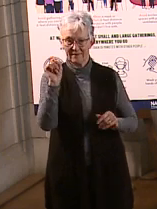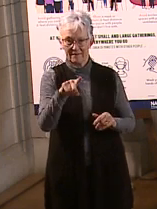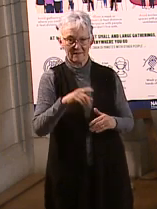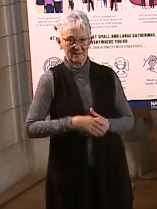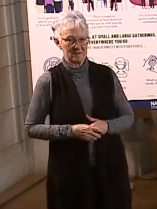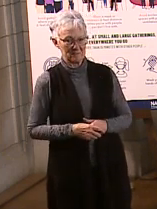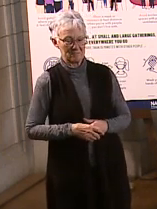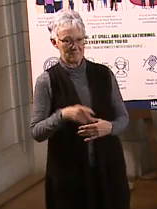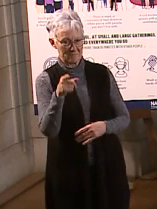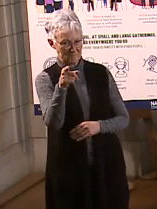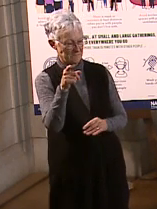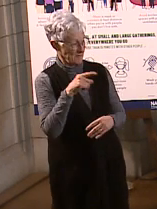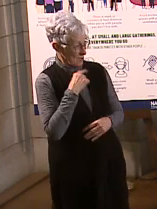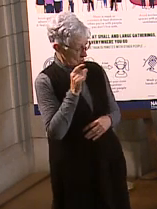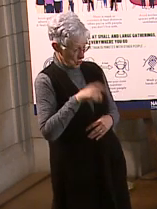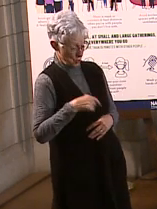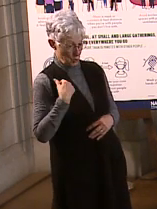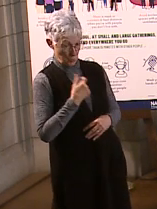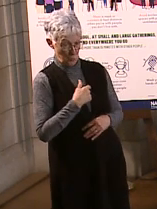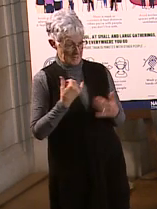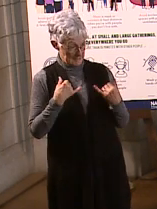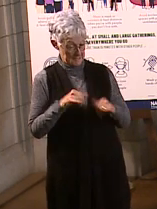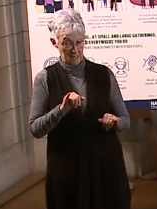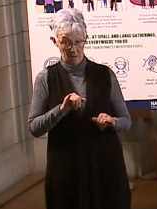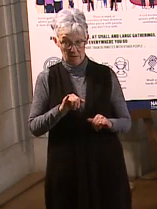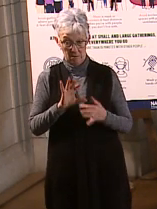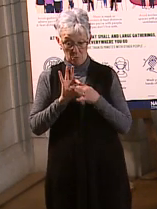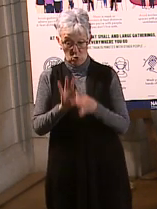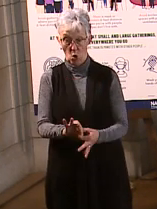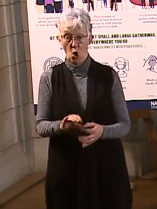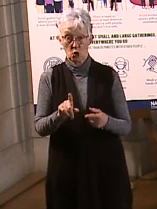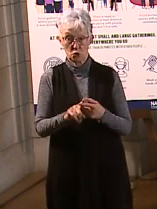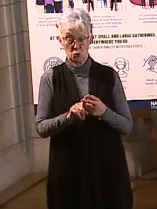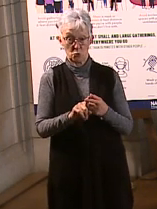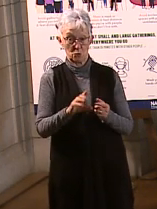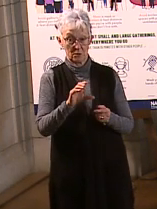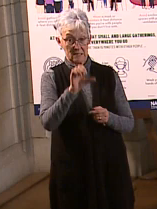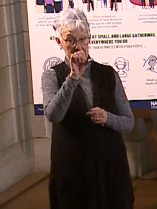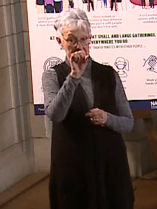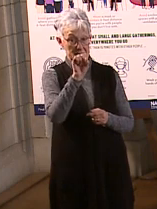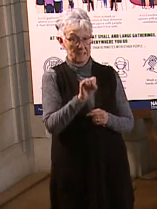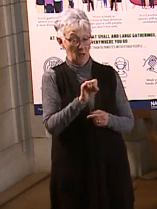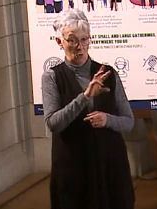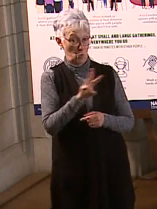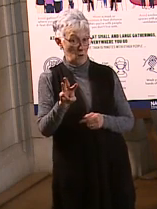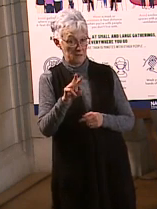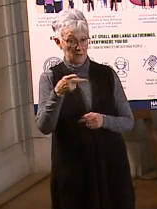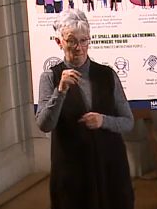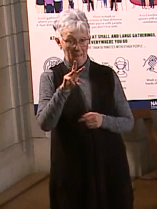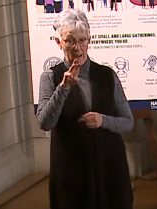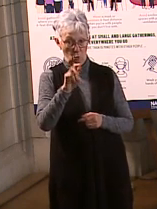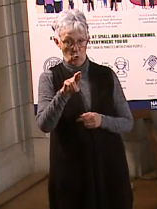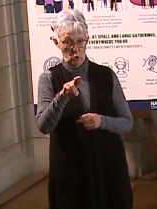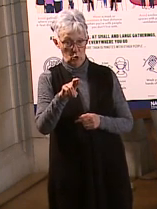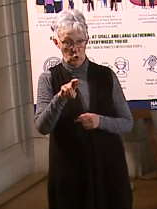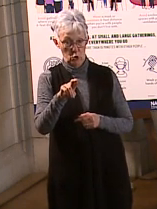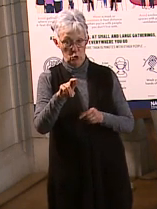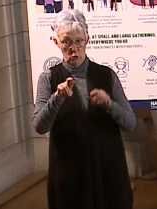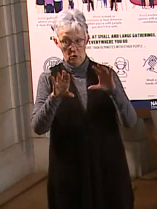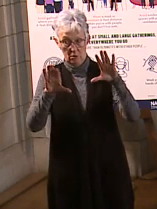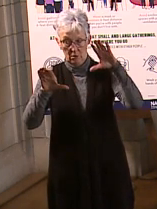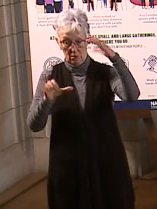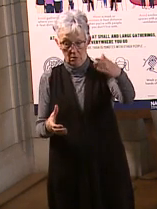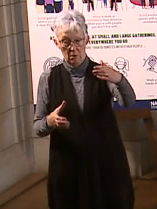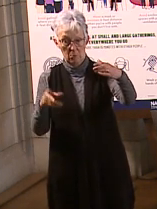Power Pool? Andrew's asking, should we still be in the Southwest Power Pool? The advantage of, so the answer, the short answer to that